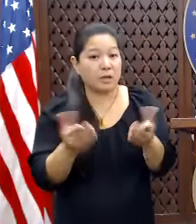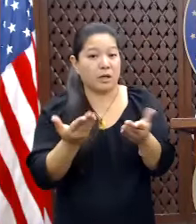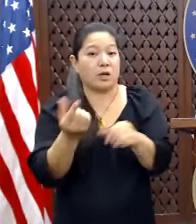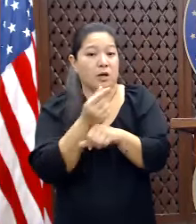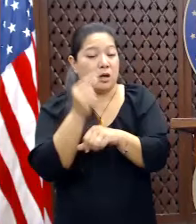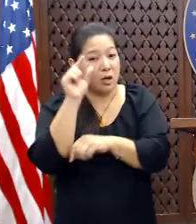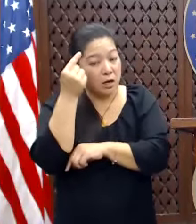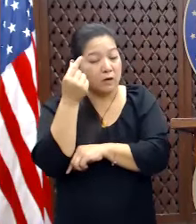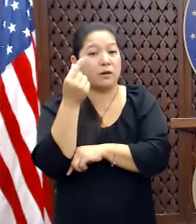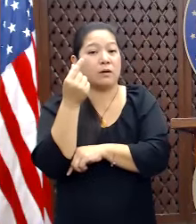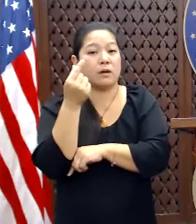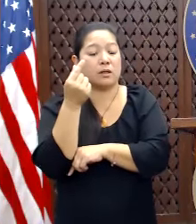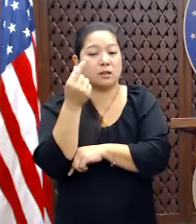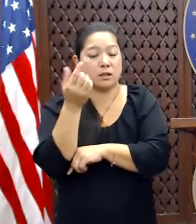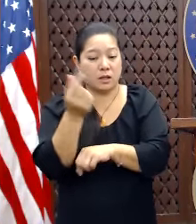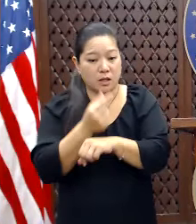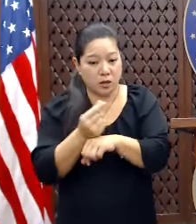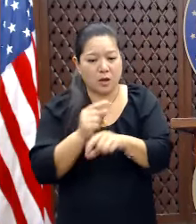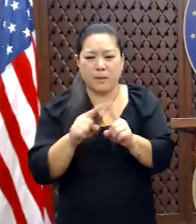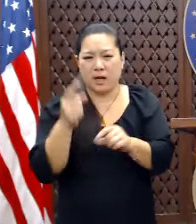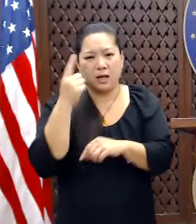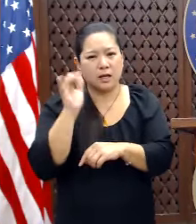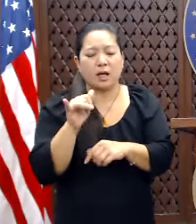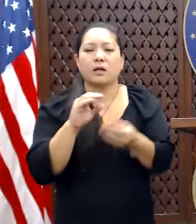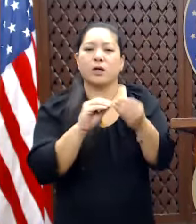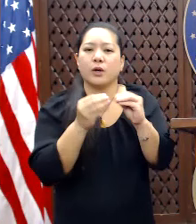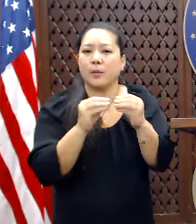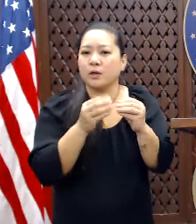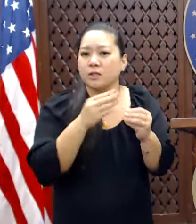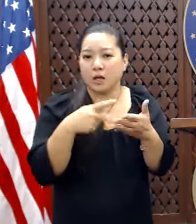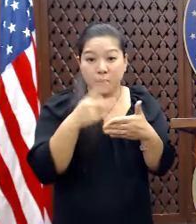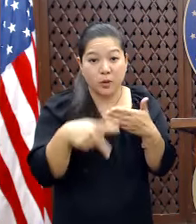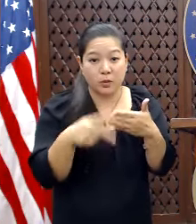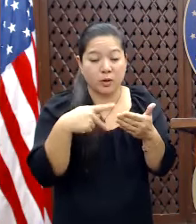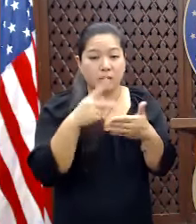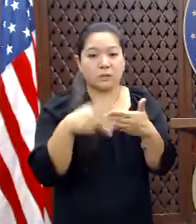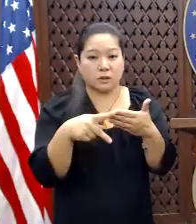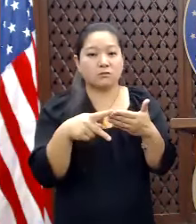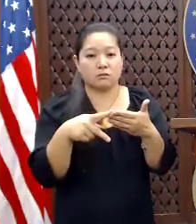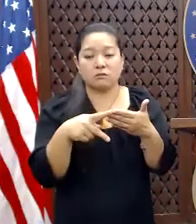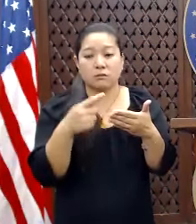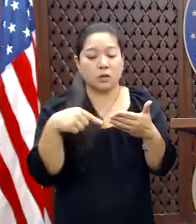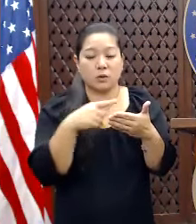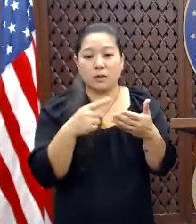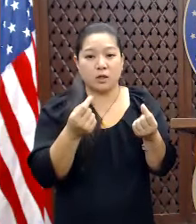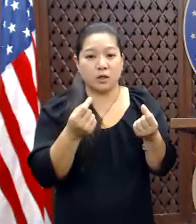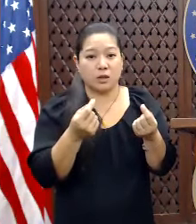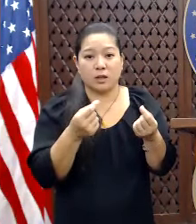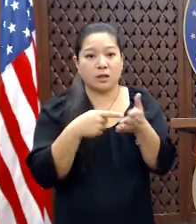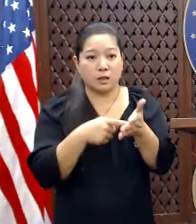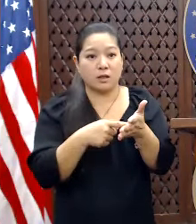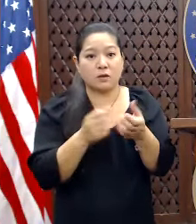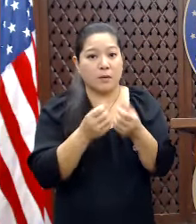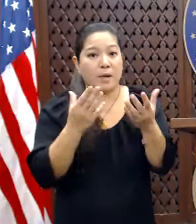the Senate and the House, although I think the numbers and the programs are set. They've been debating this over many,